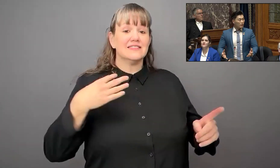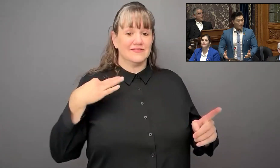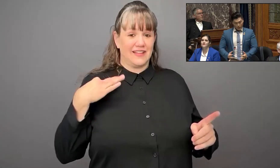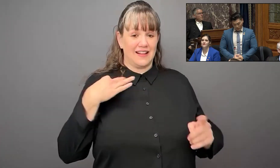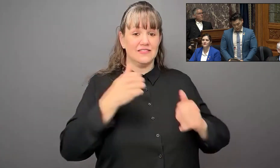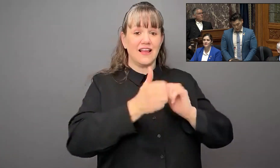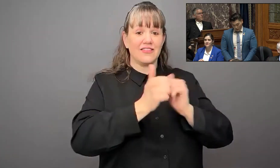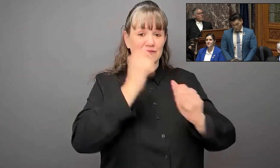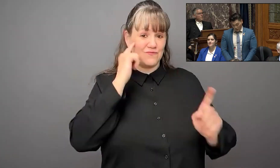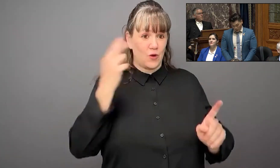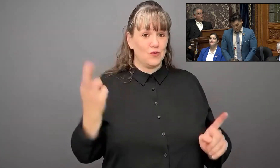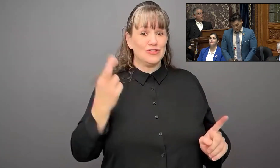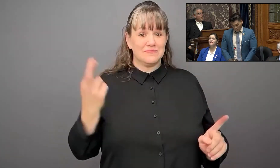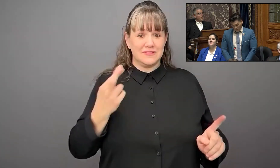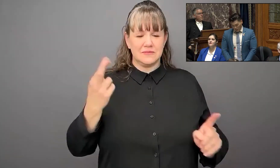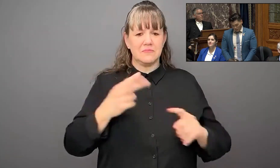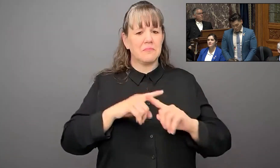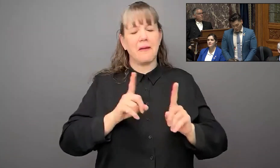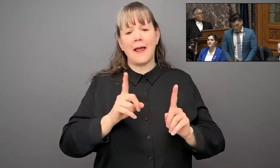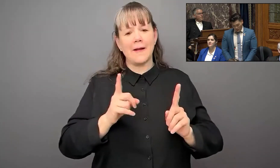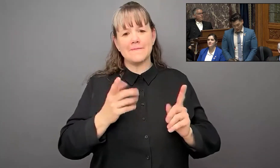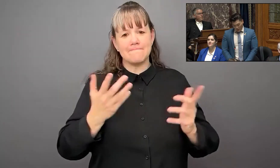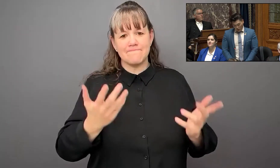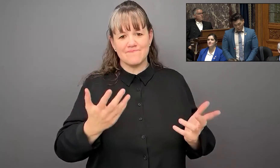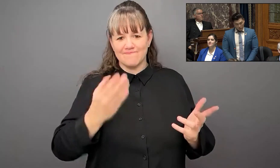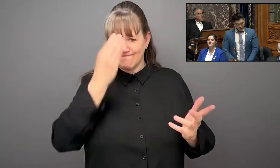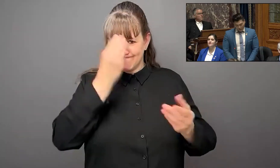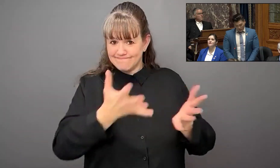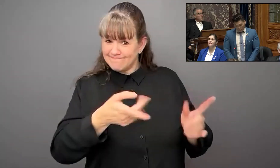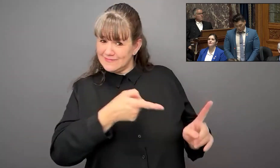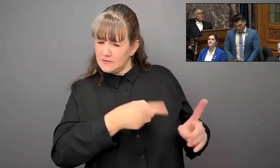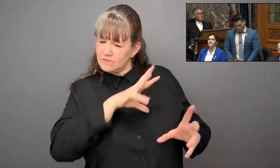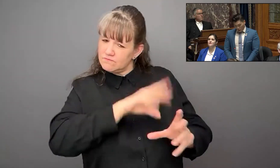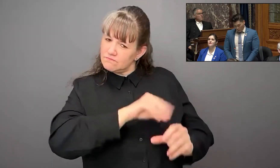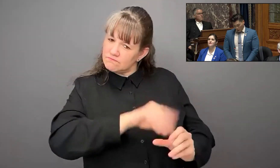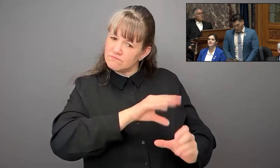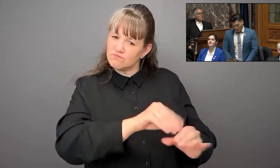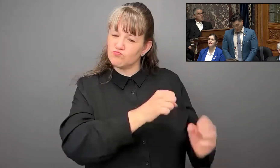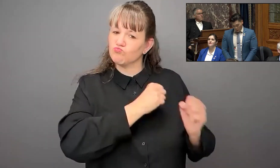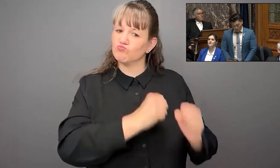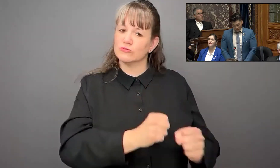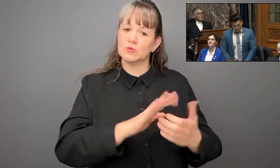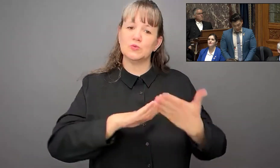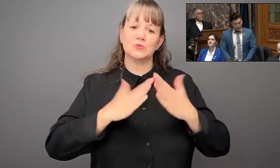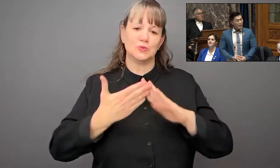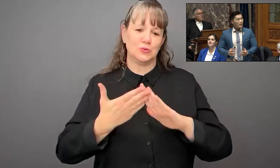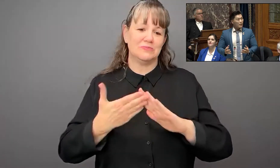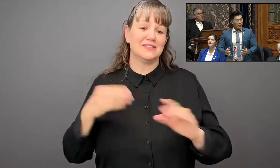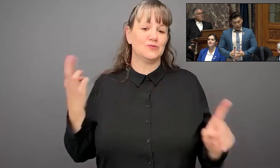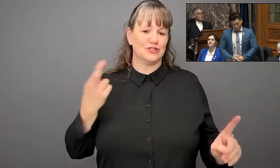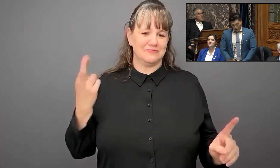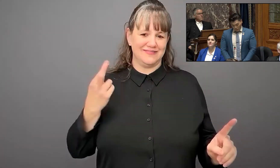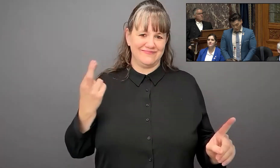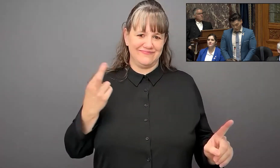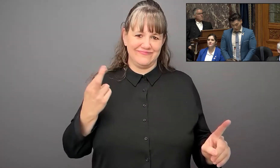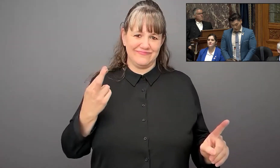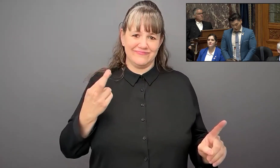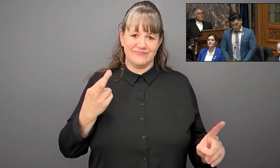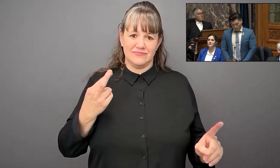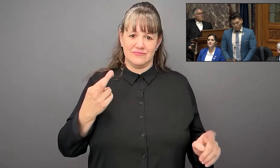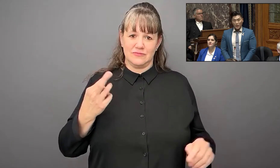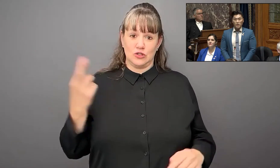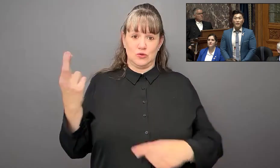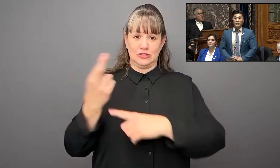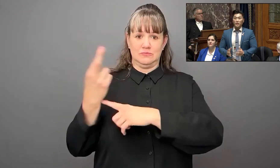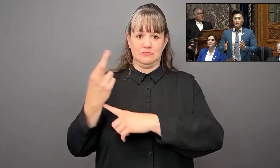more than that, she's a pillar of community in Richmond. She served with the Richmond Chinese Community Society, the Richmond